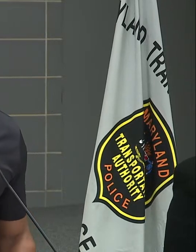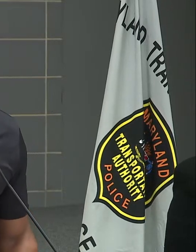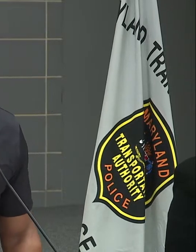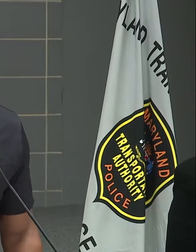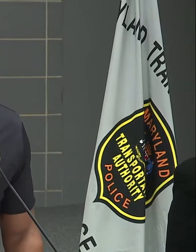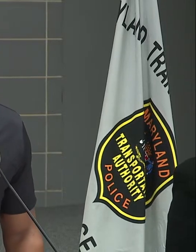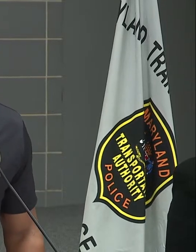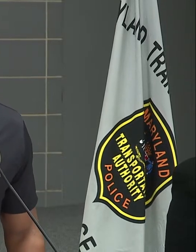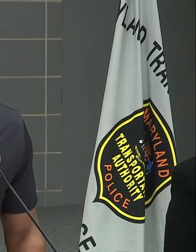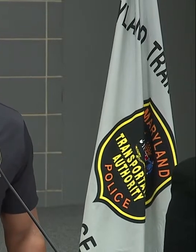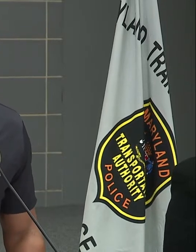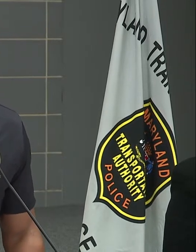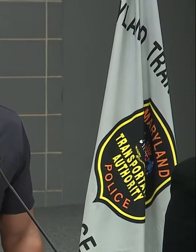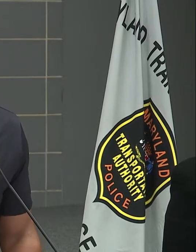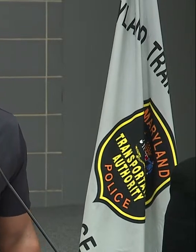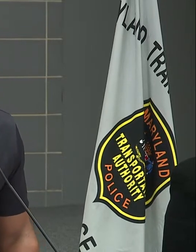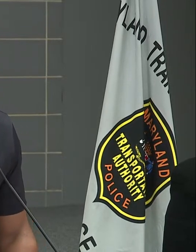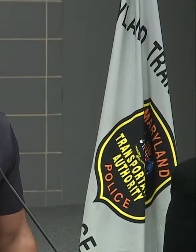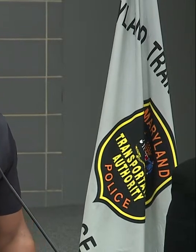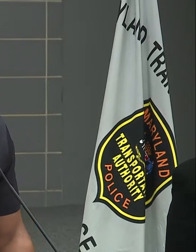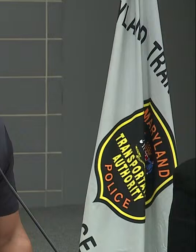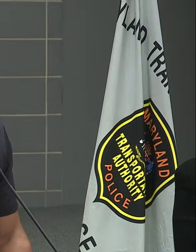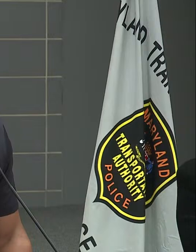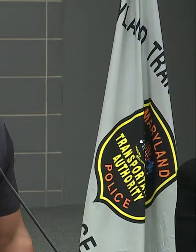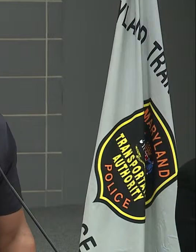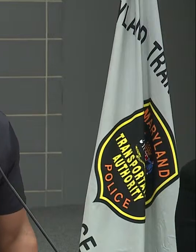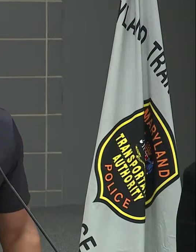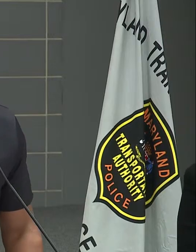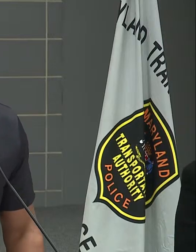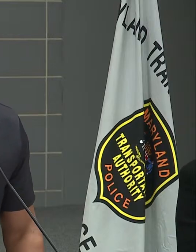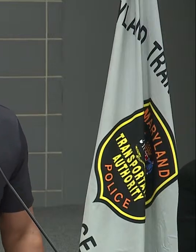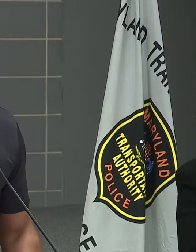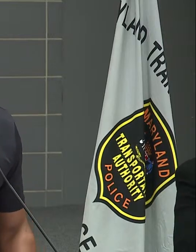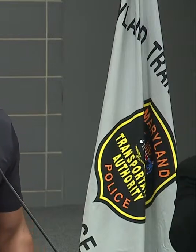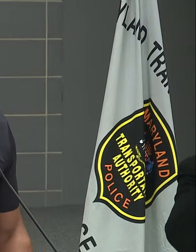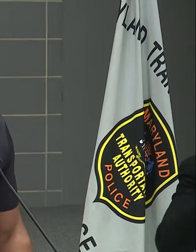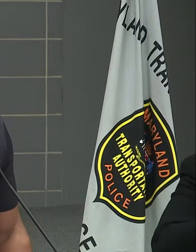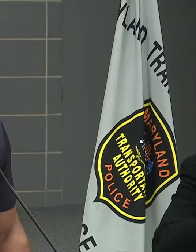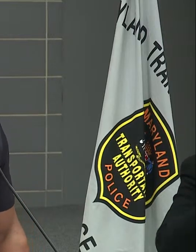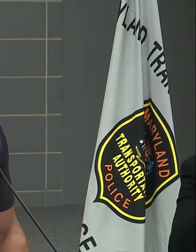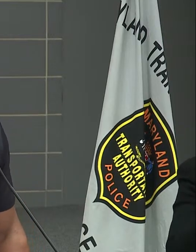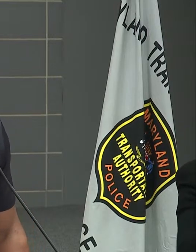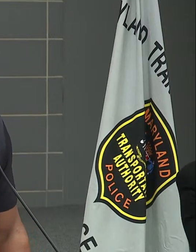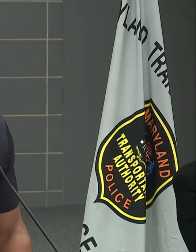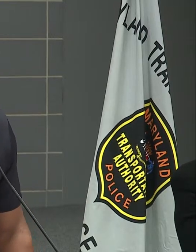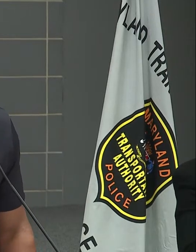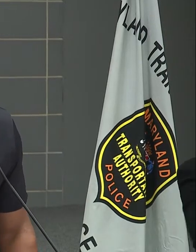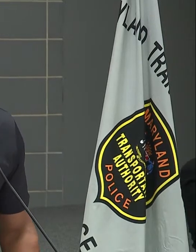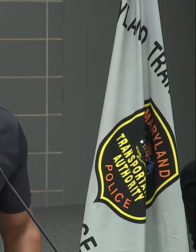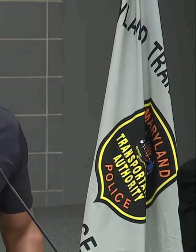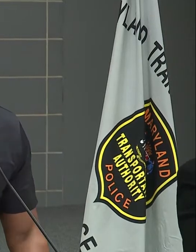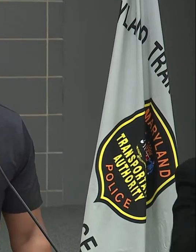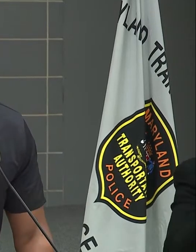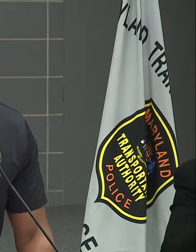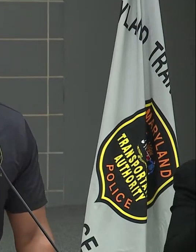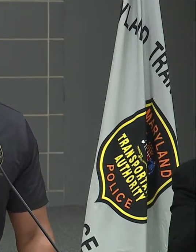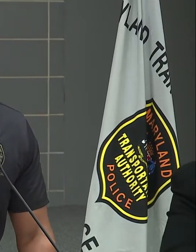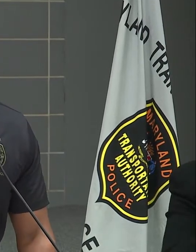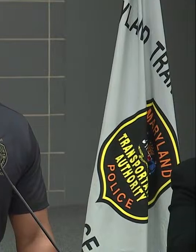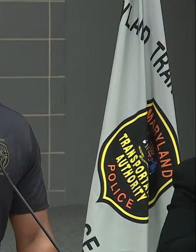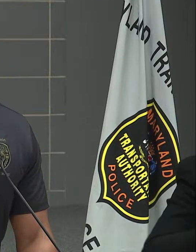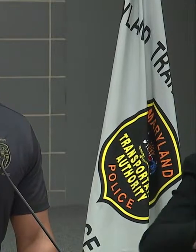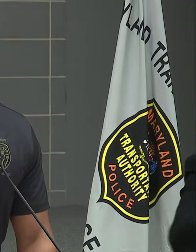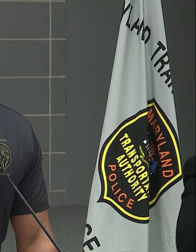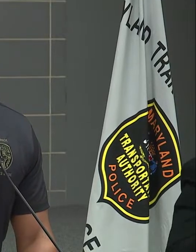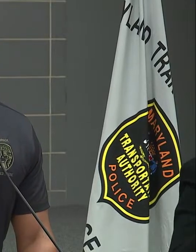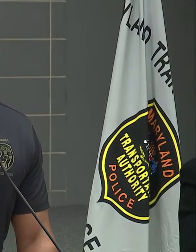días. Also, we'd like to recognize our first responders and all the emergency personnel. We could